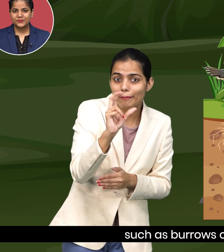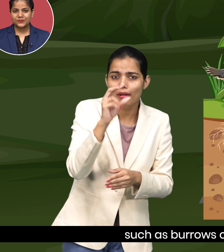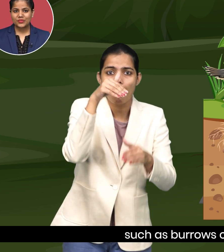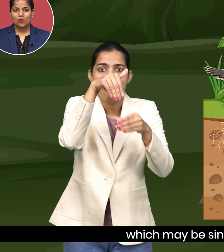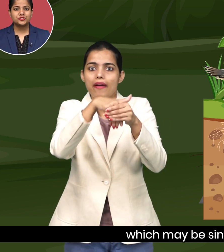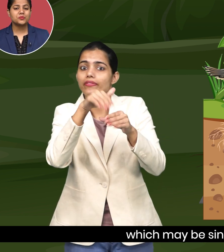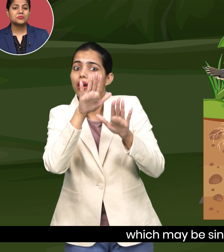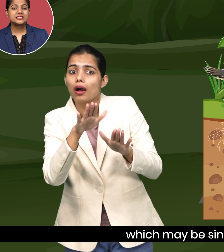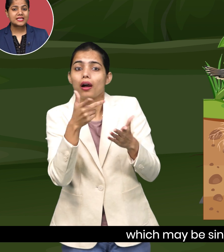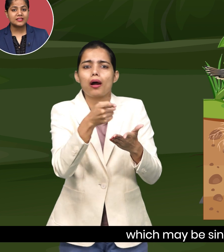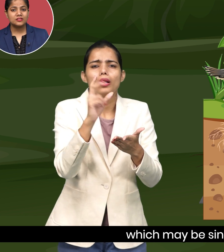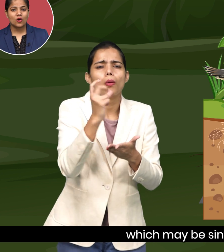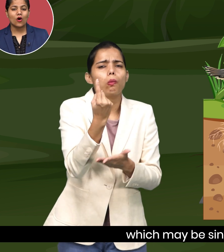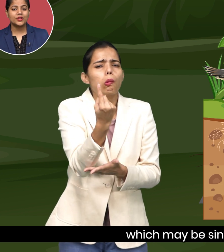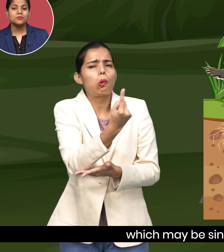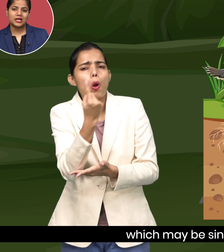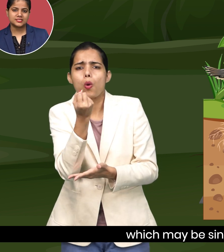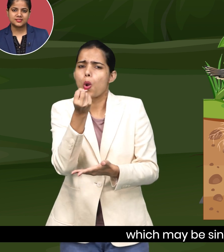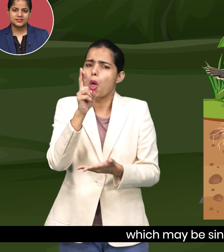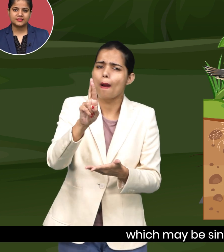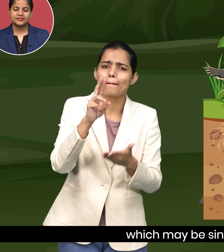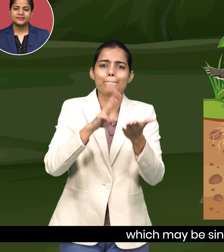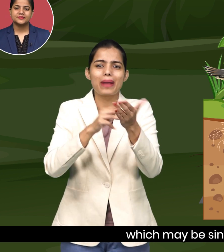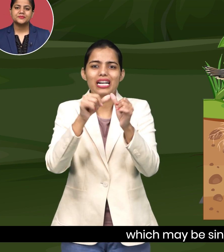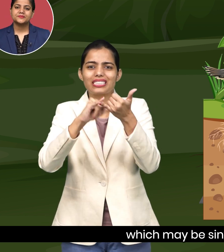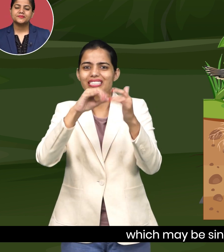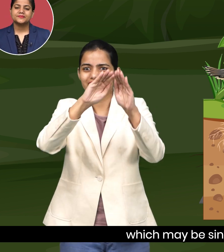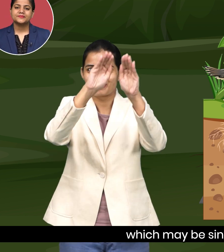insects, which may be single or in masses.